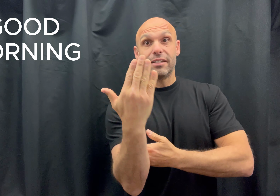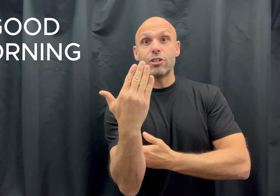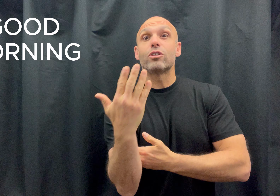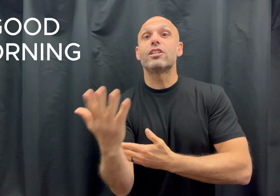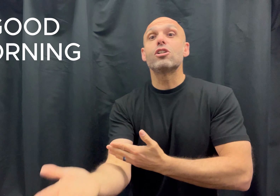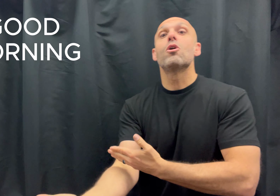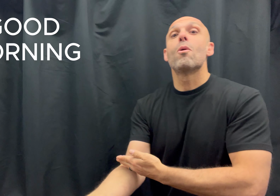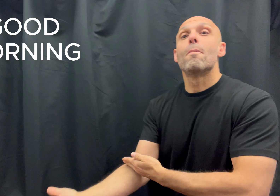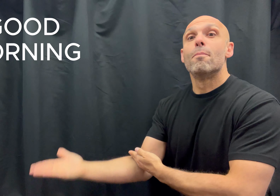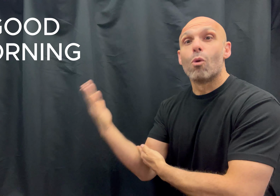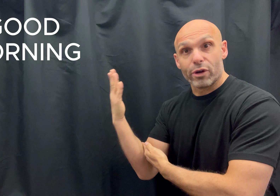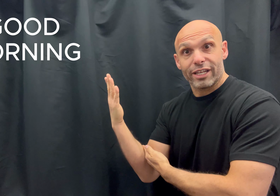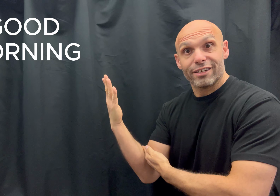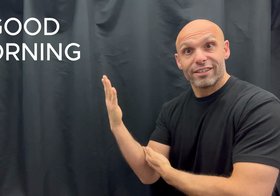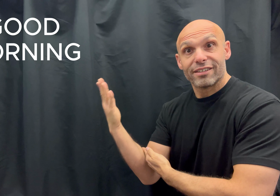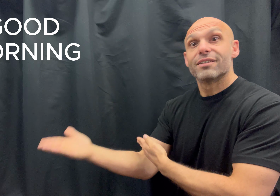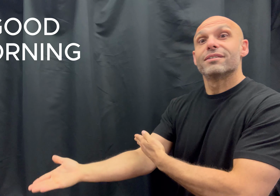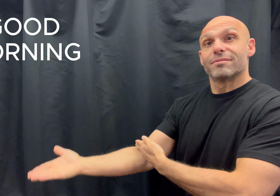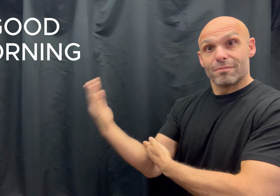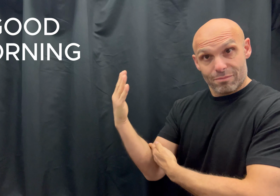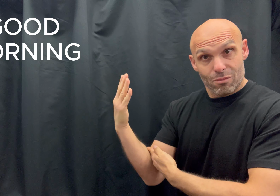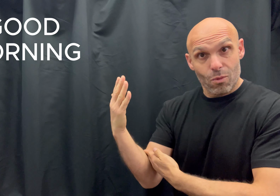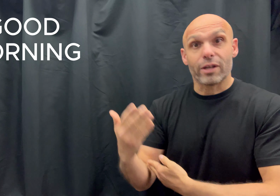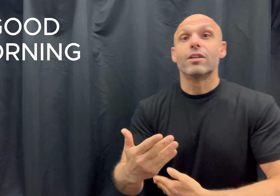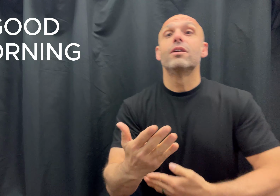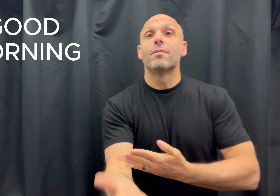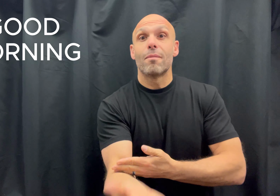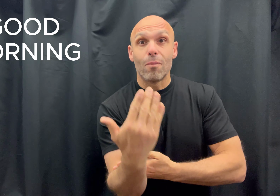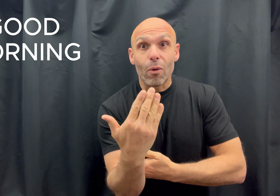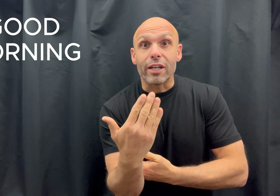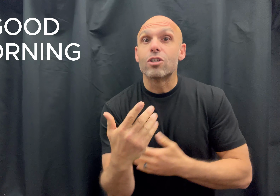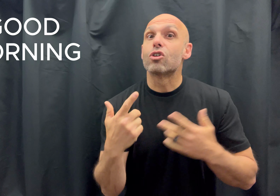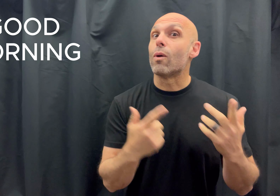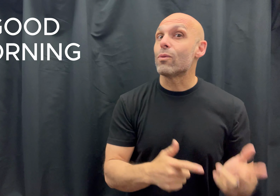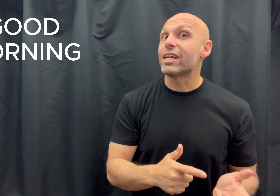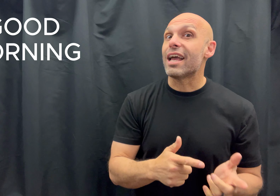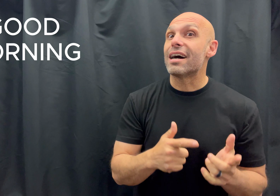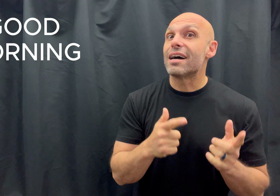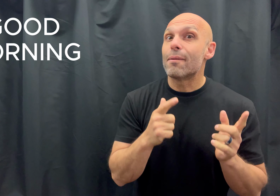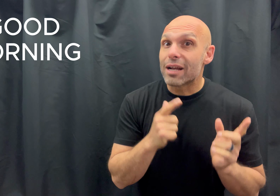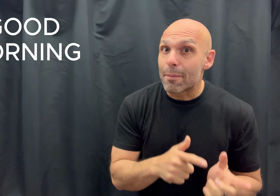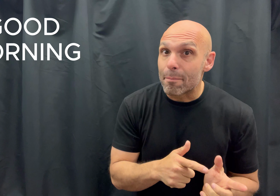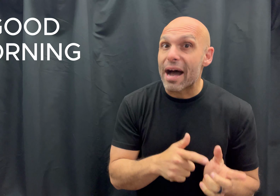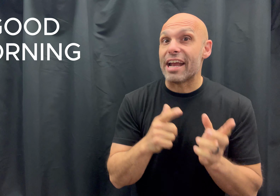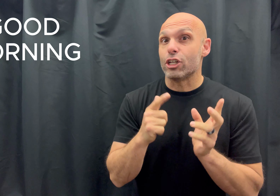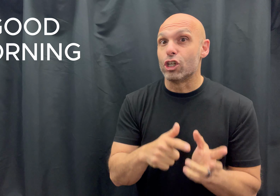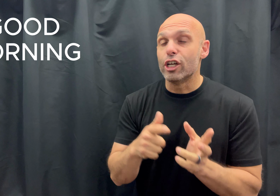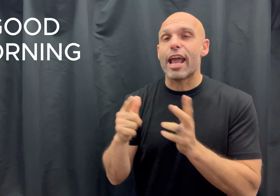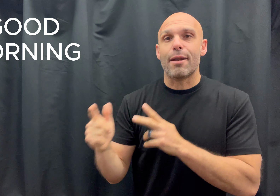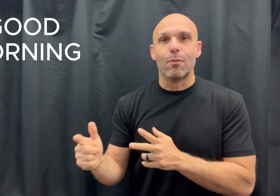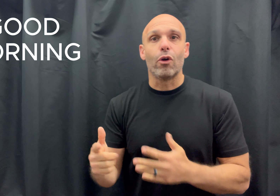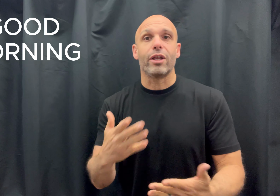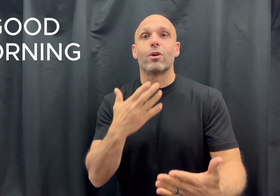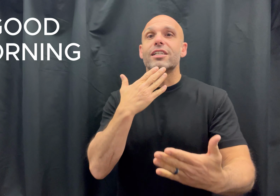So this is morning, morning. Morning. So when we combine good and morning, we're going to